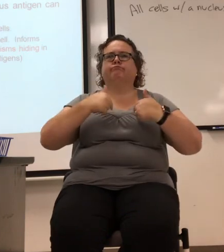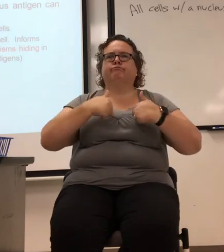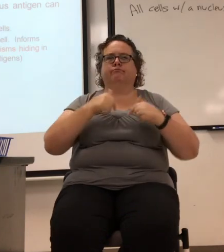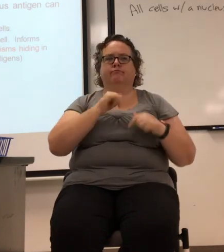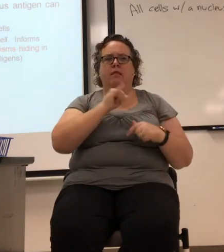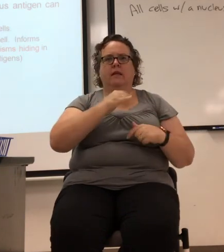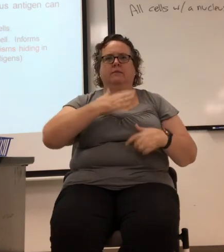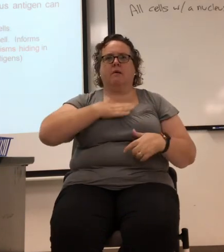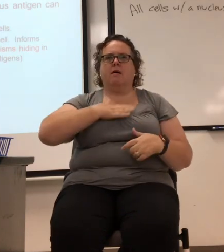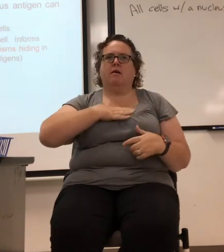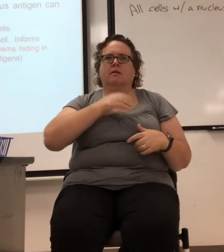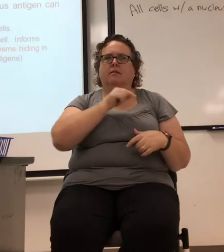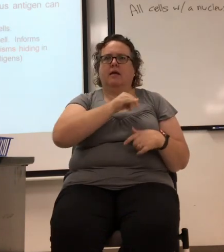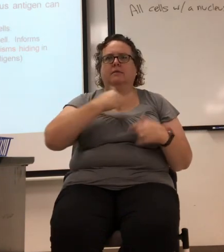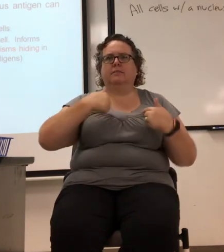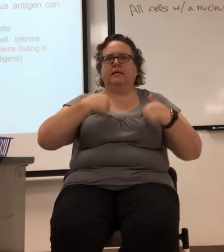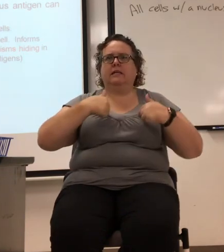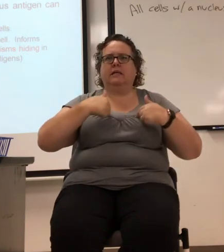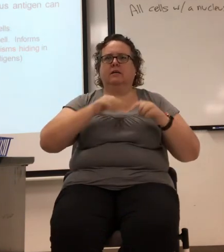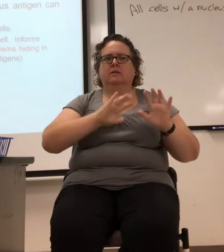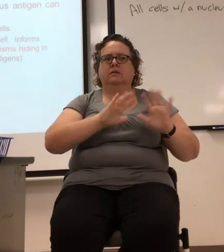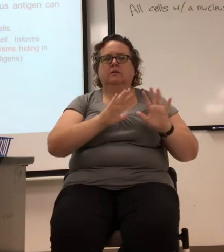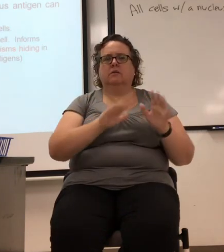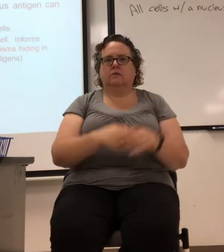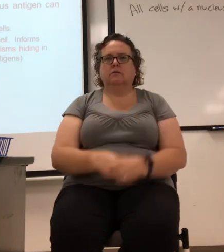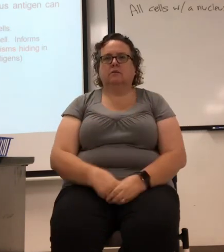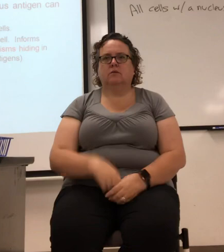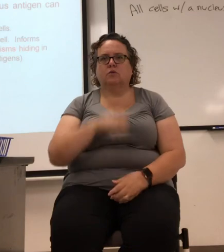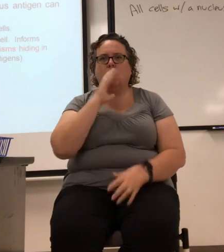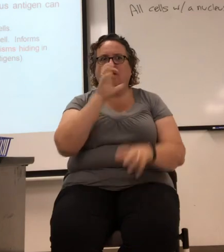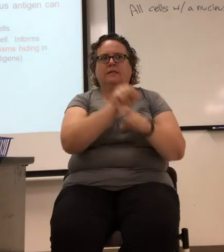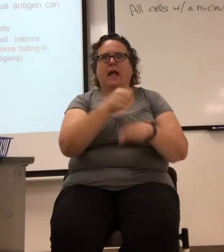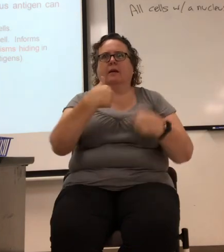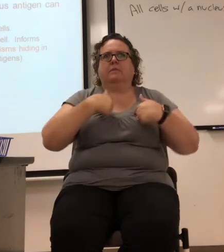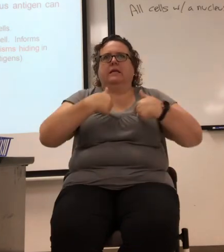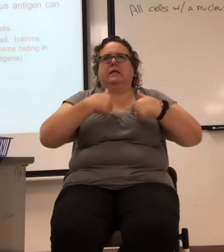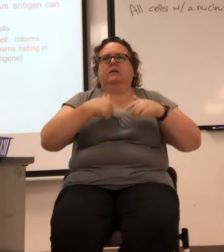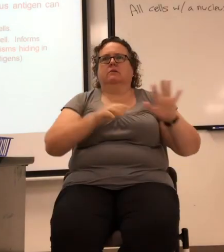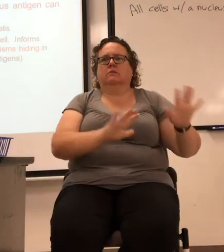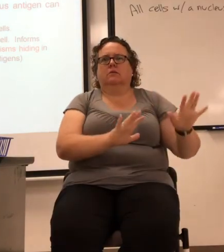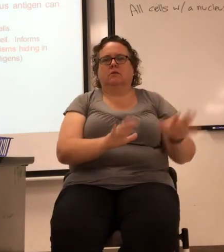to your immune system. Hey, it's me, you know, don't attack me.